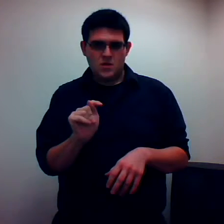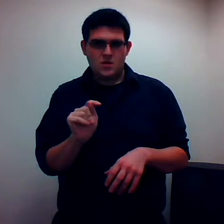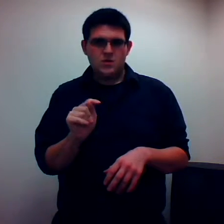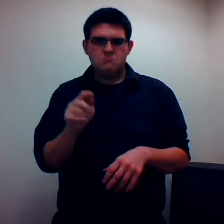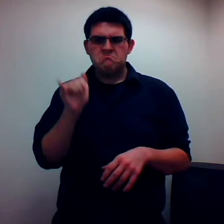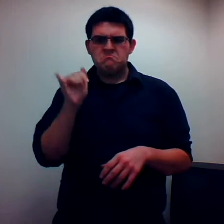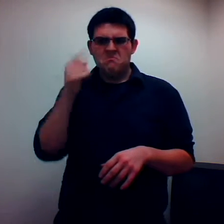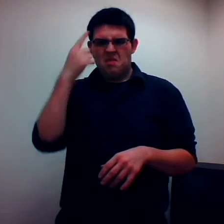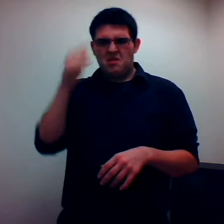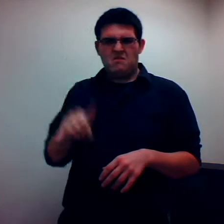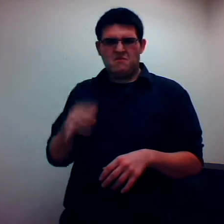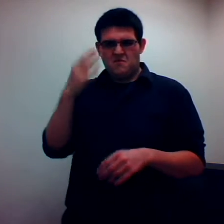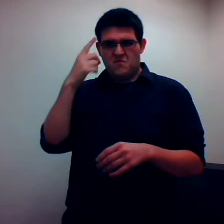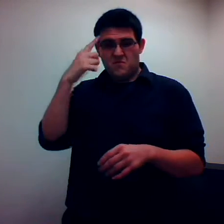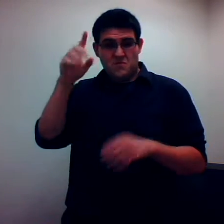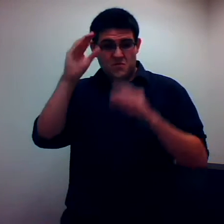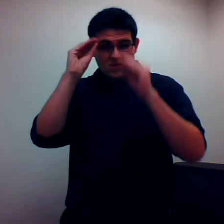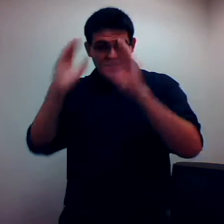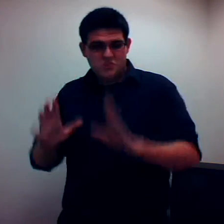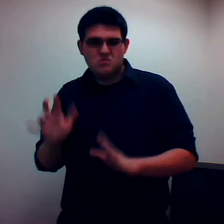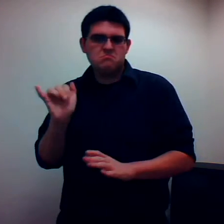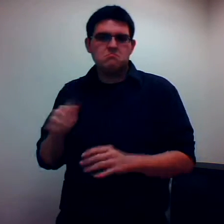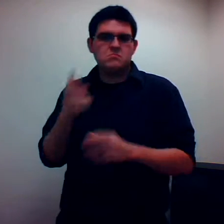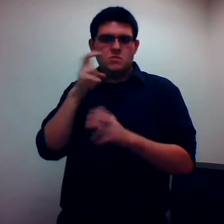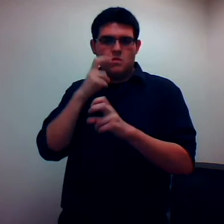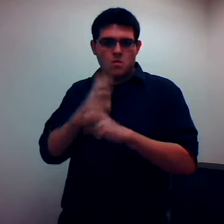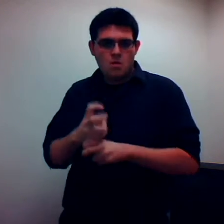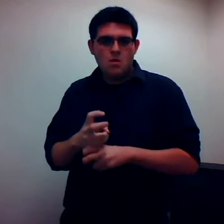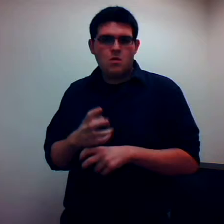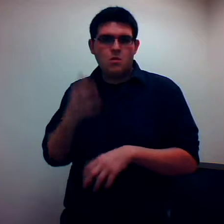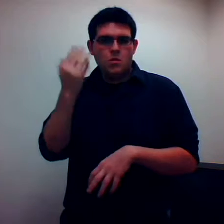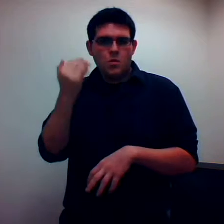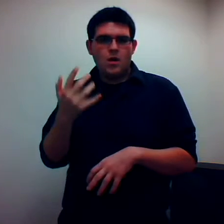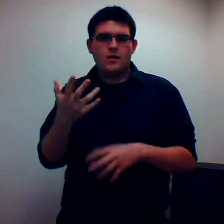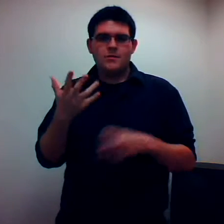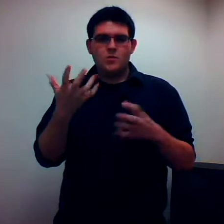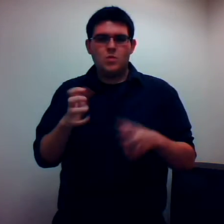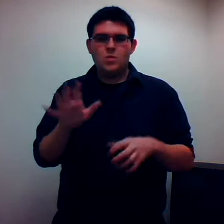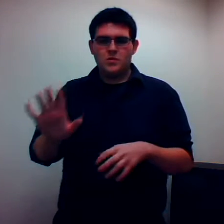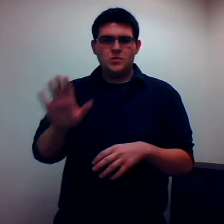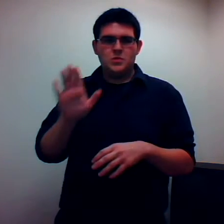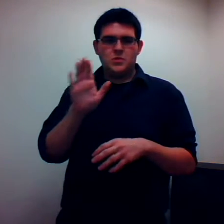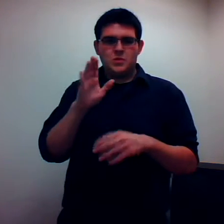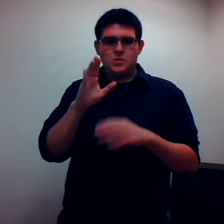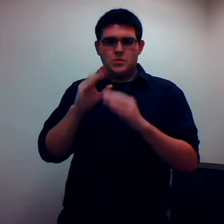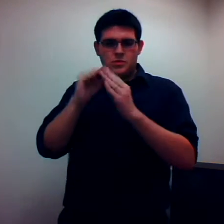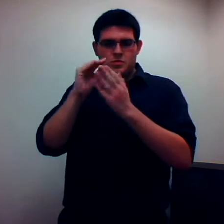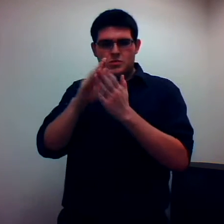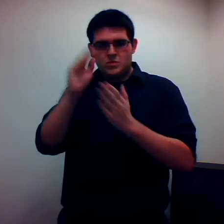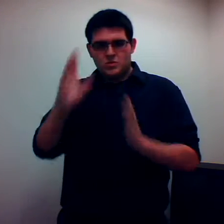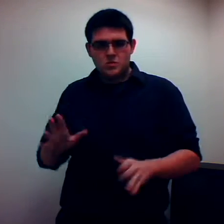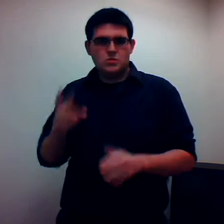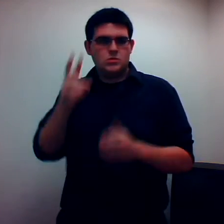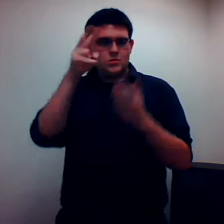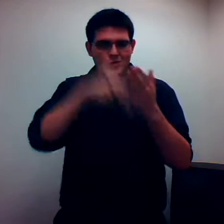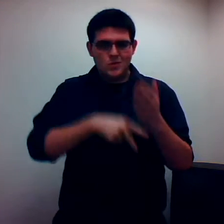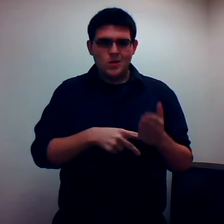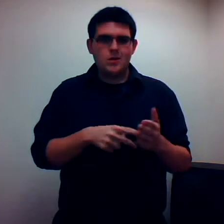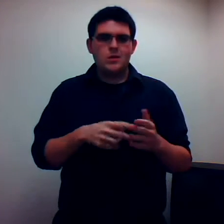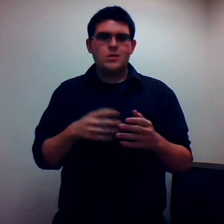to read, but you end up kind of giving them a mixed bag of reading assignments that don't have any real coherence or